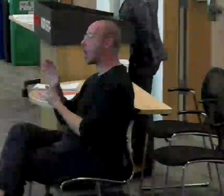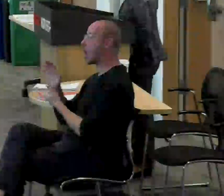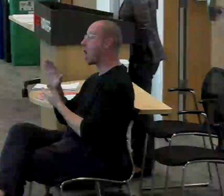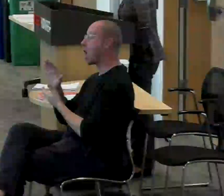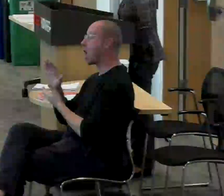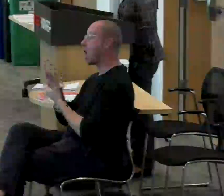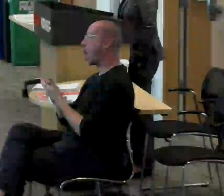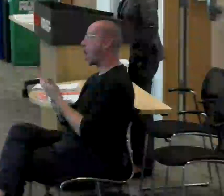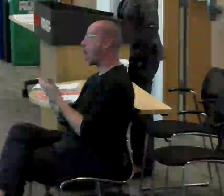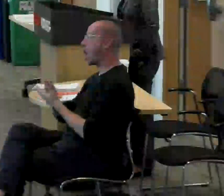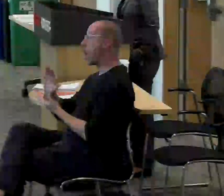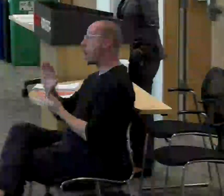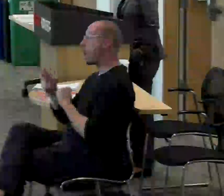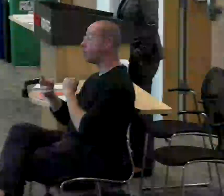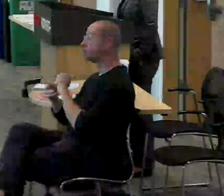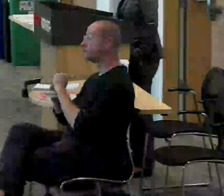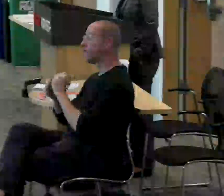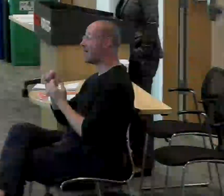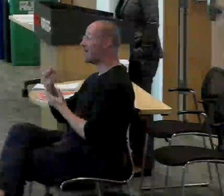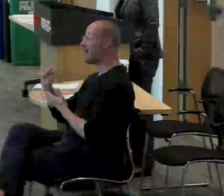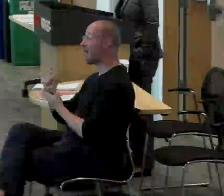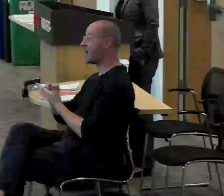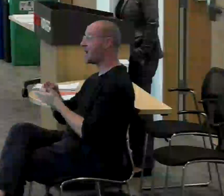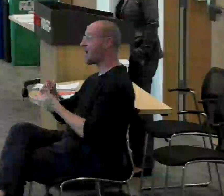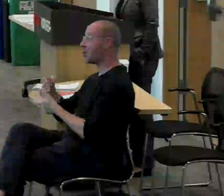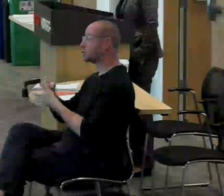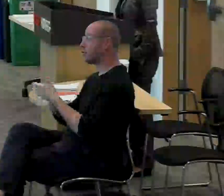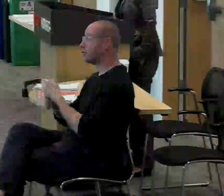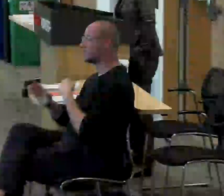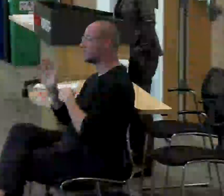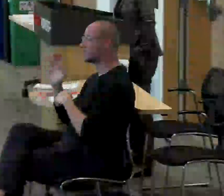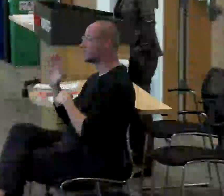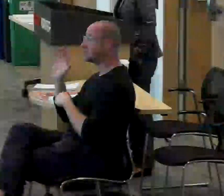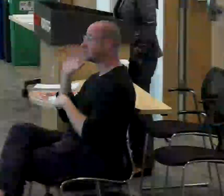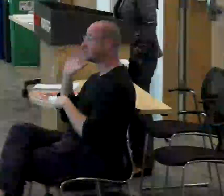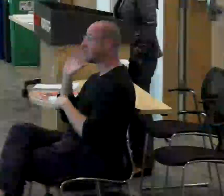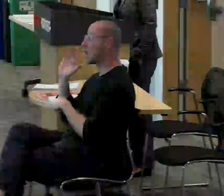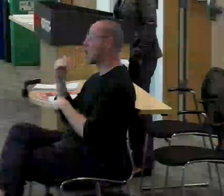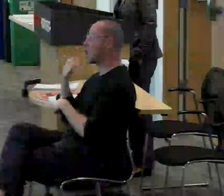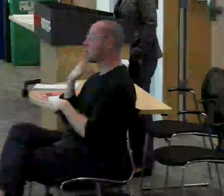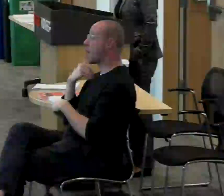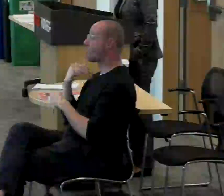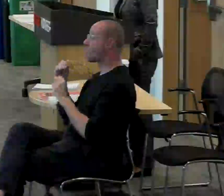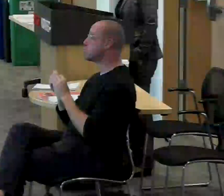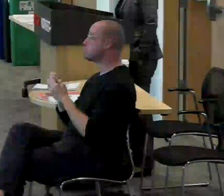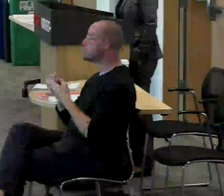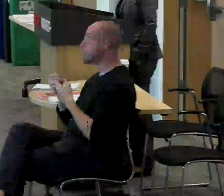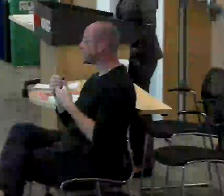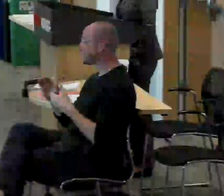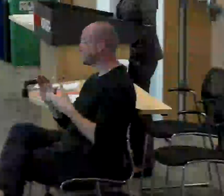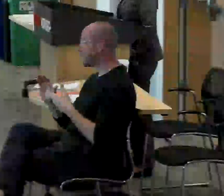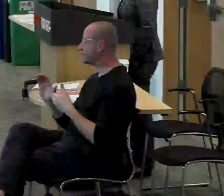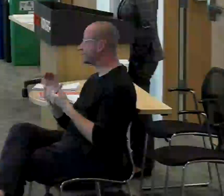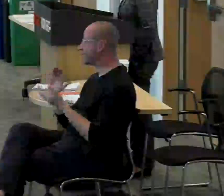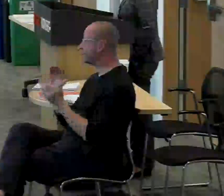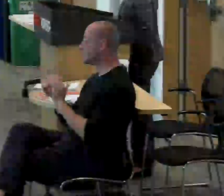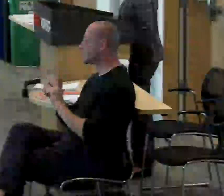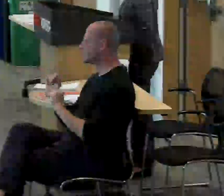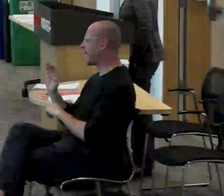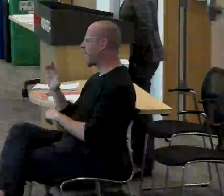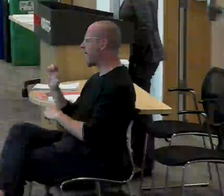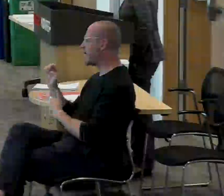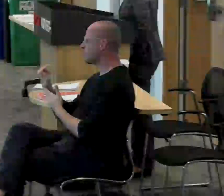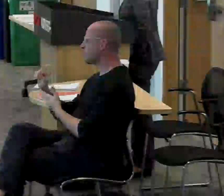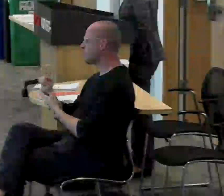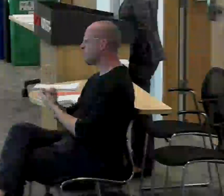couple decades ago, they were much more expensive to purchase, if you will, than ABLE accounts are. What you see typically